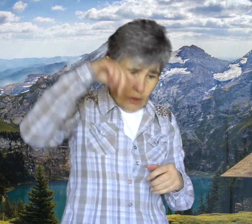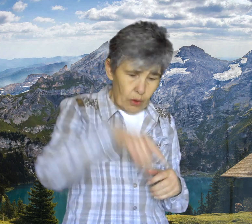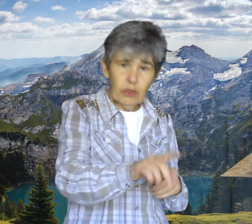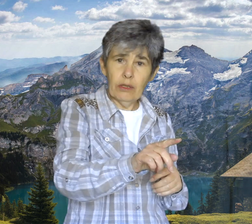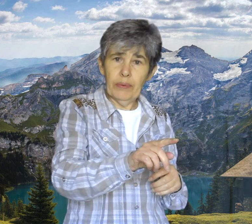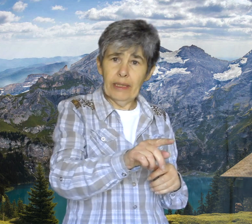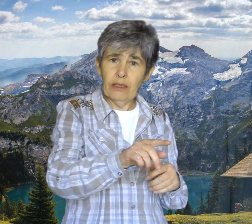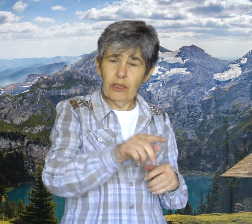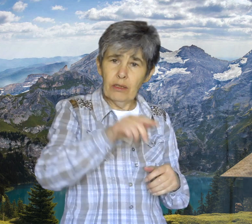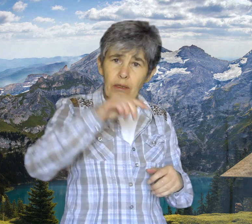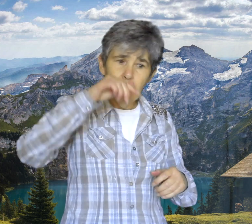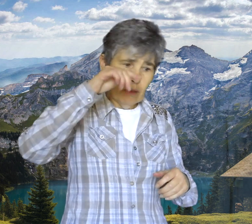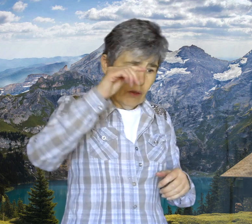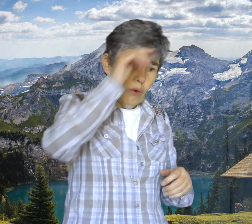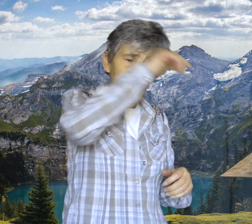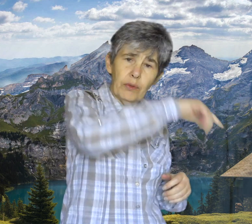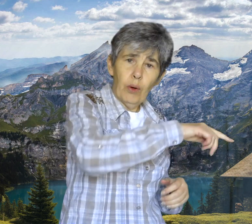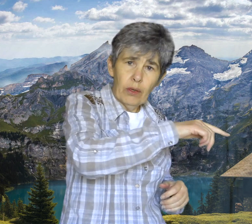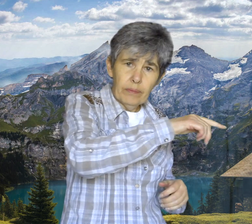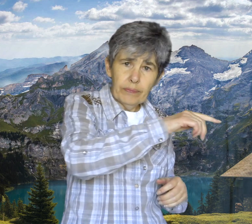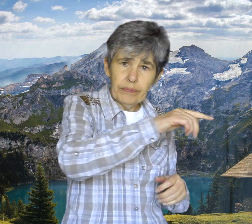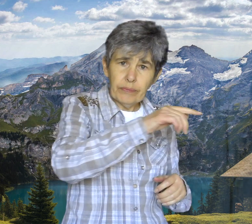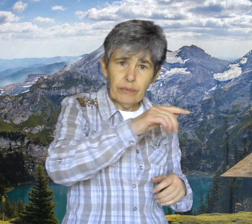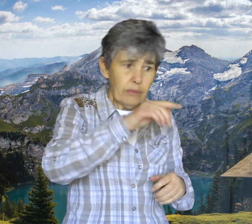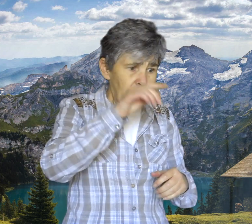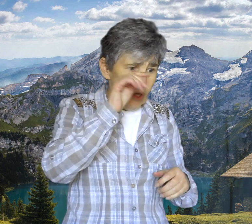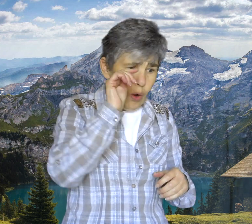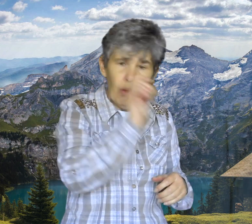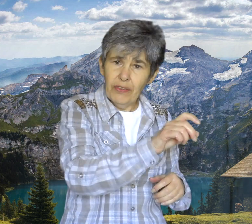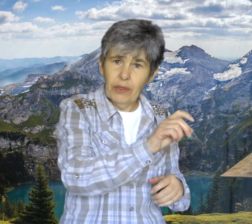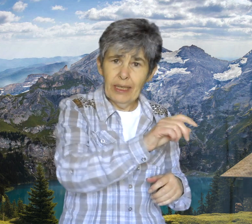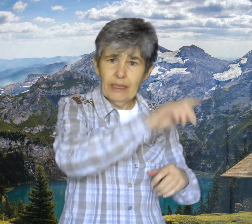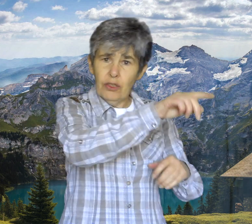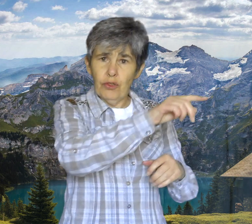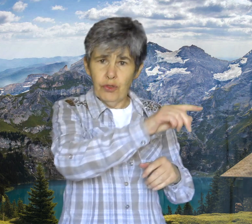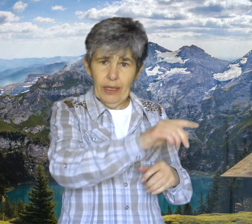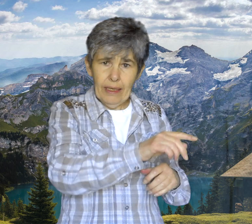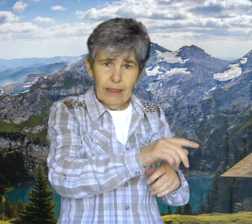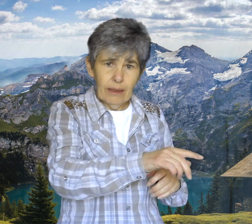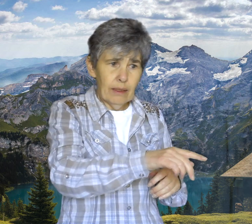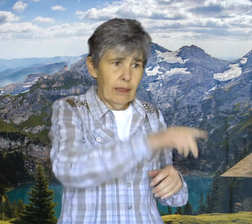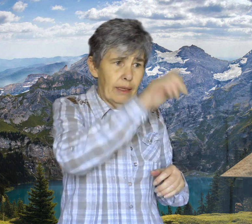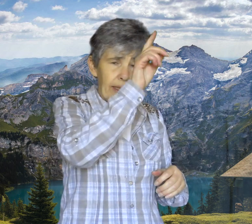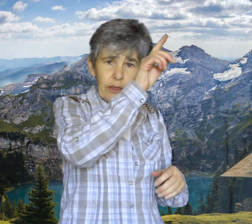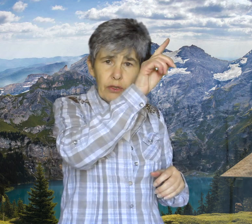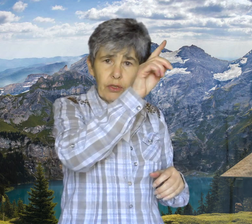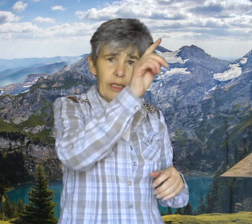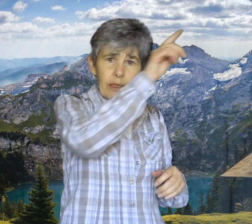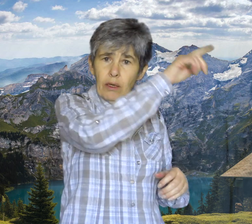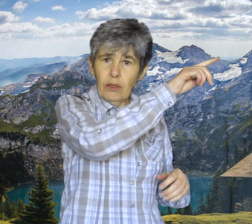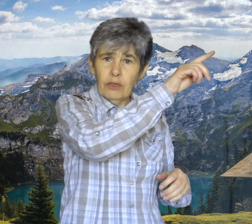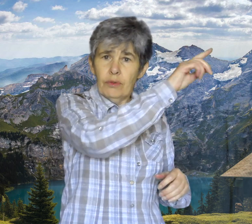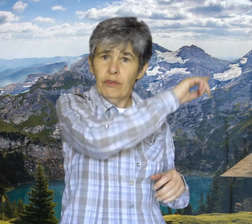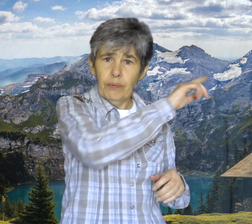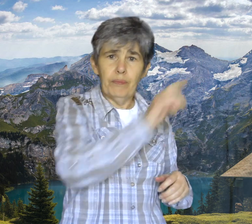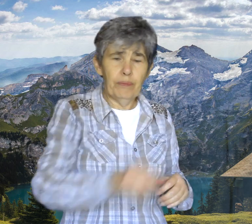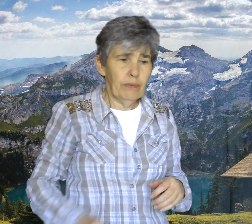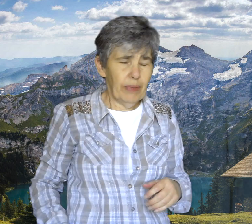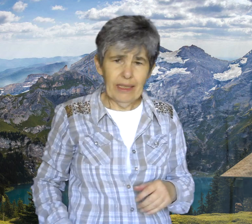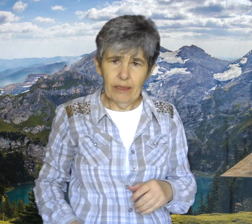under the bridge, over the wall, over the grass to the tree, into the tree, onto the roof, back into the